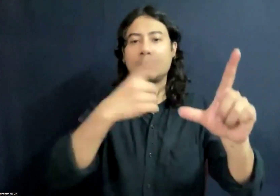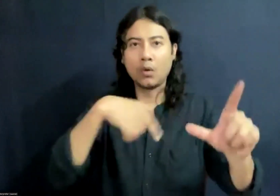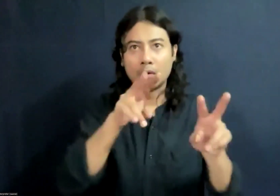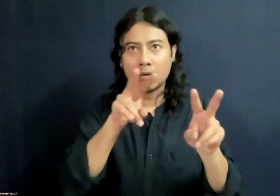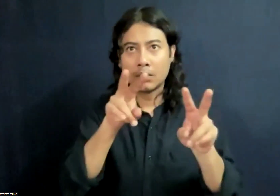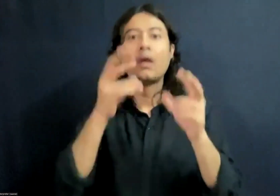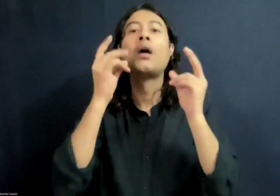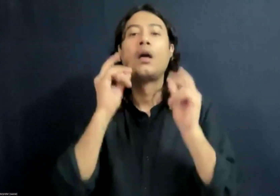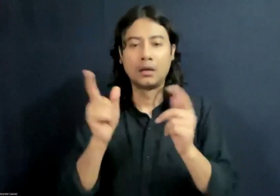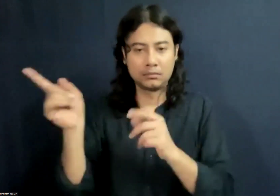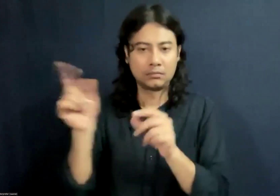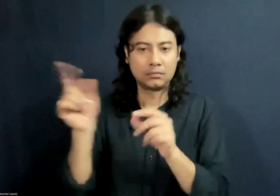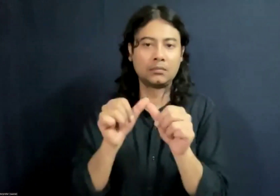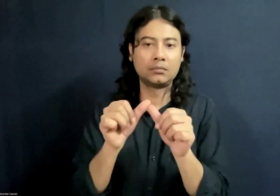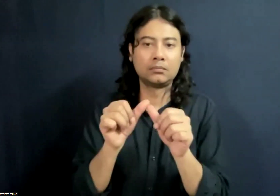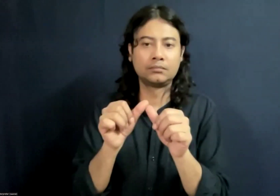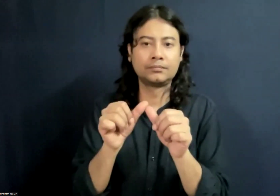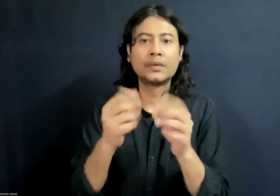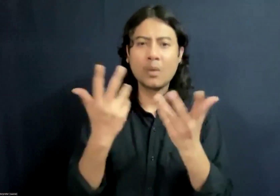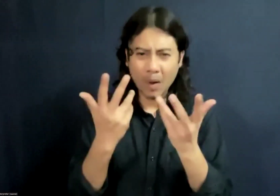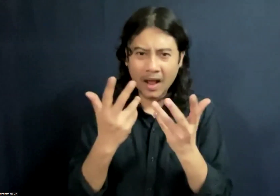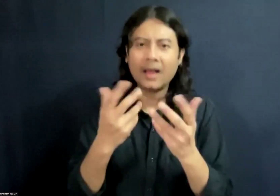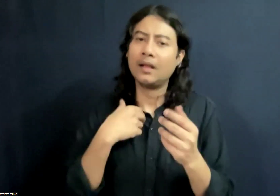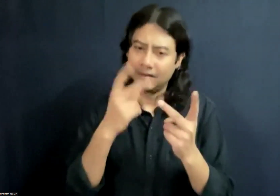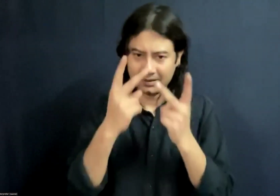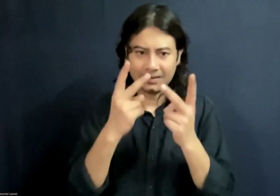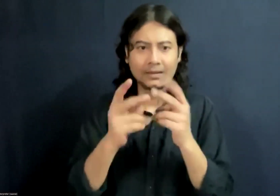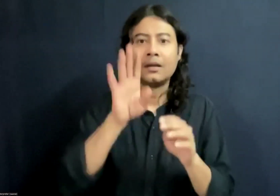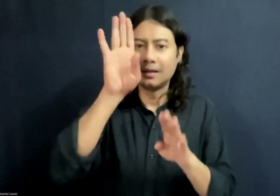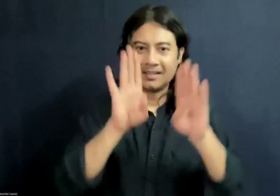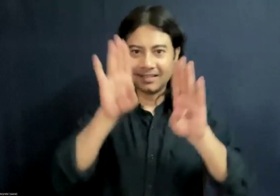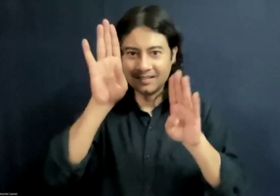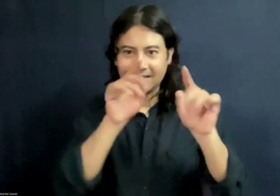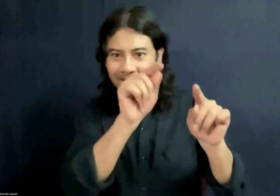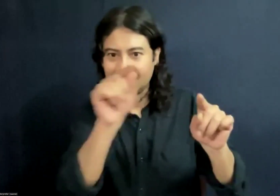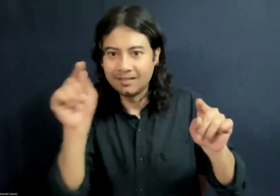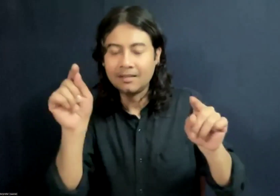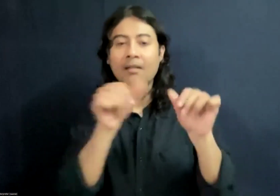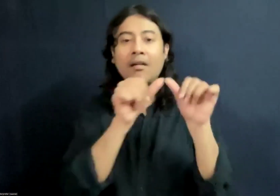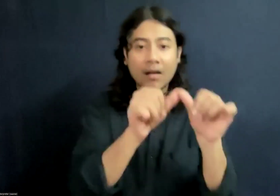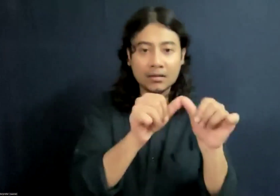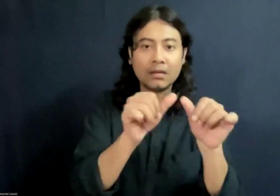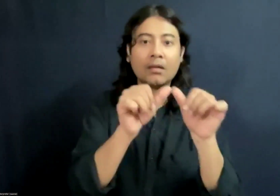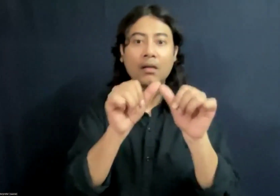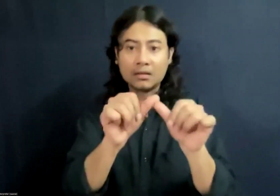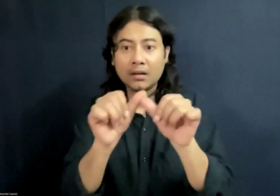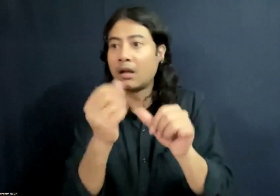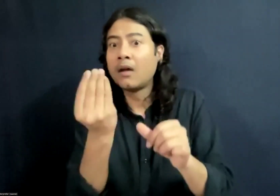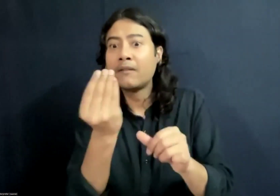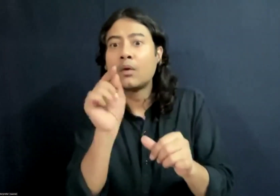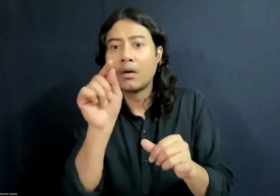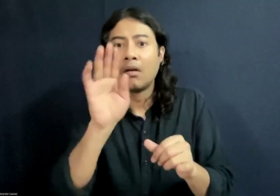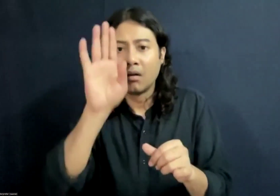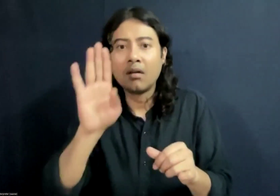Because what happens usually by the time next class comes, you have forgotten your questions. No, I don't want that. You can record your question